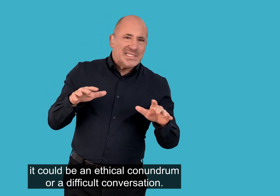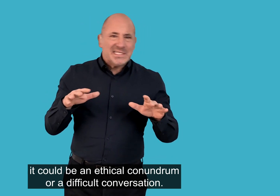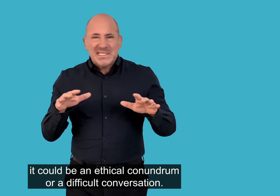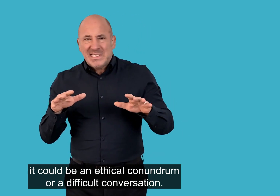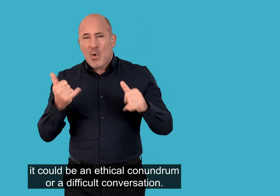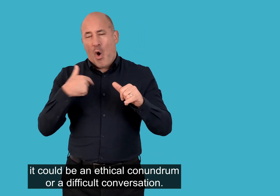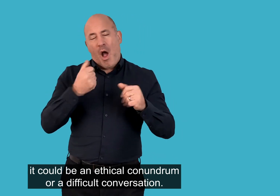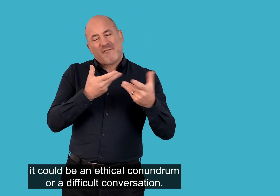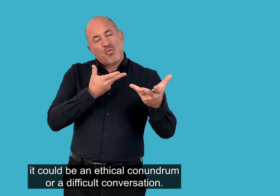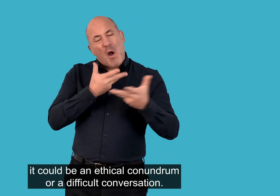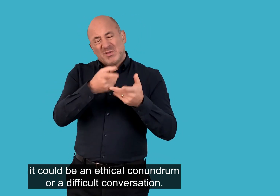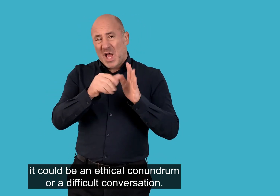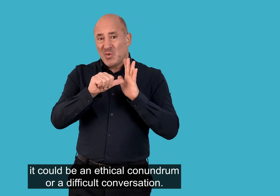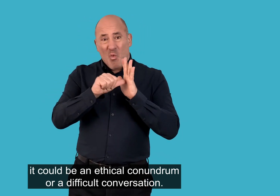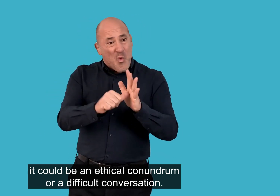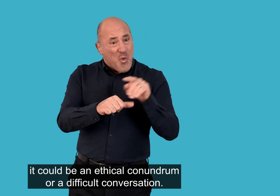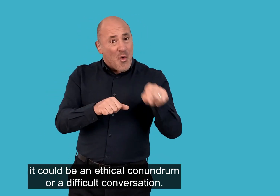or a difficult conversation.